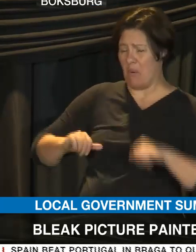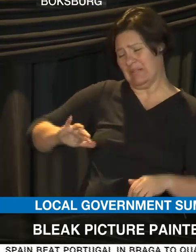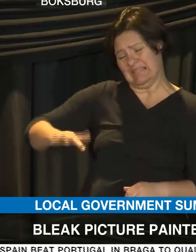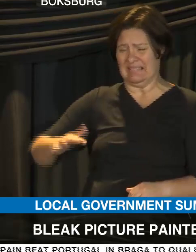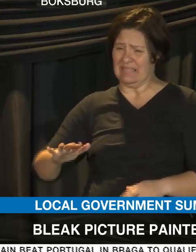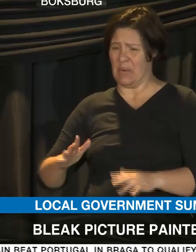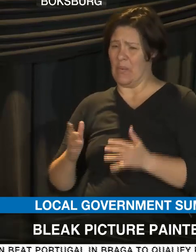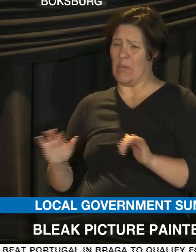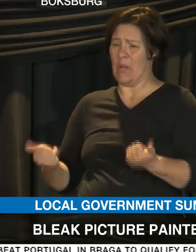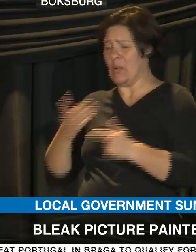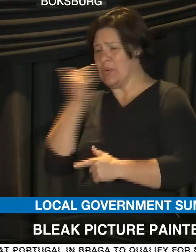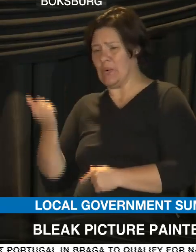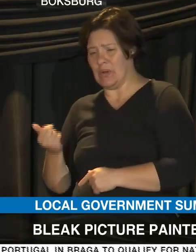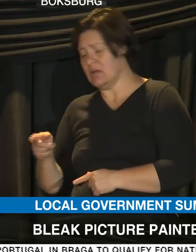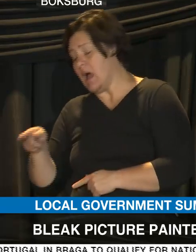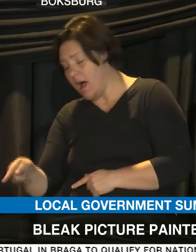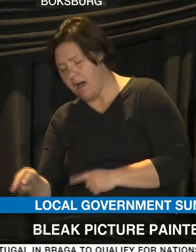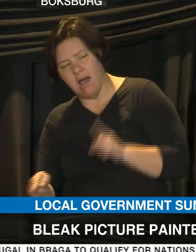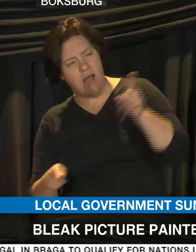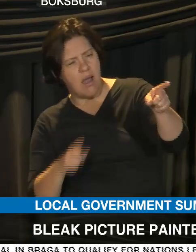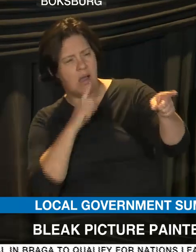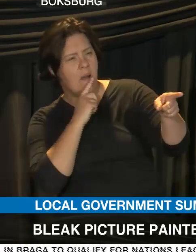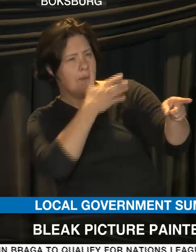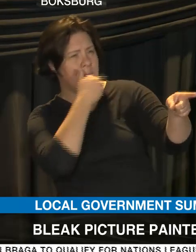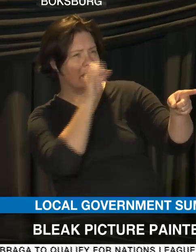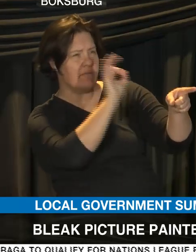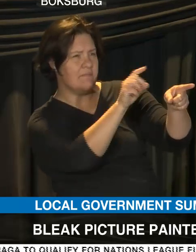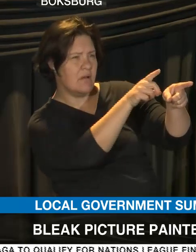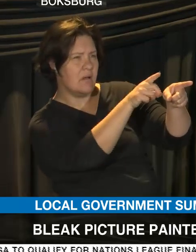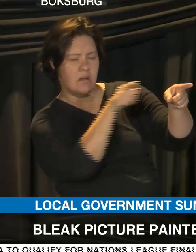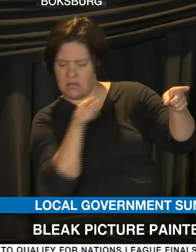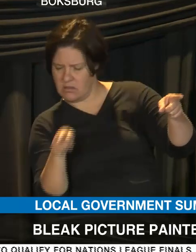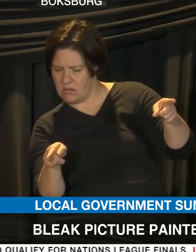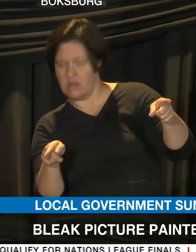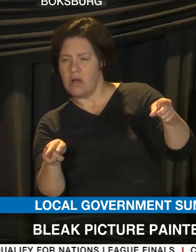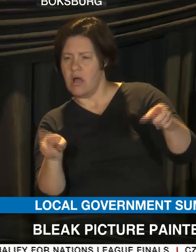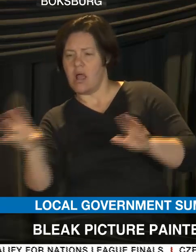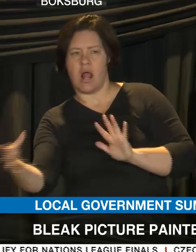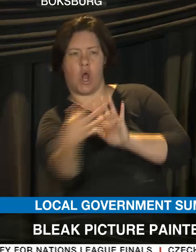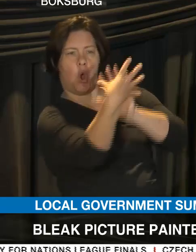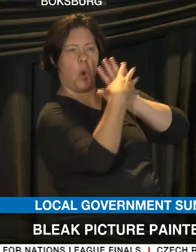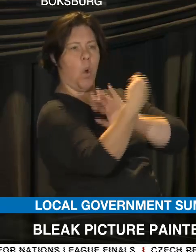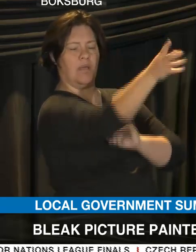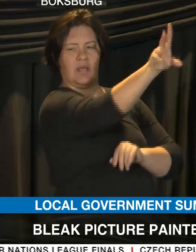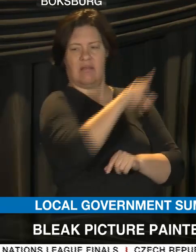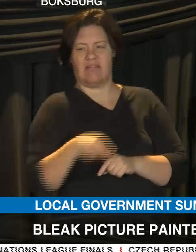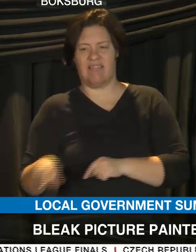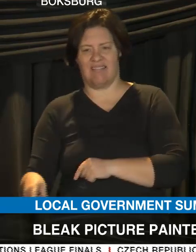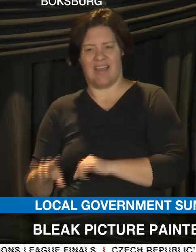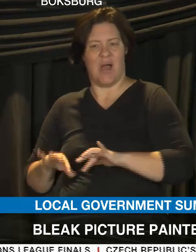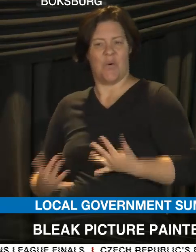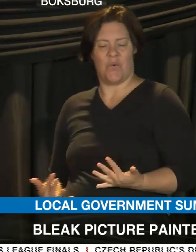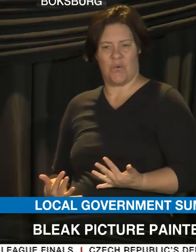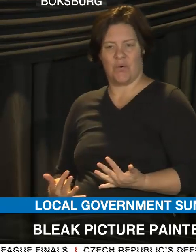to look at those who are performing better and say, how can they emulate them and how can they